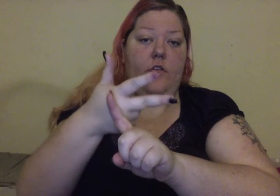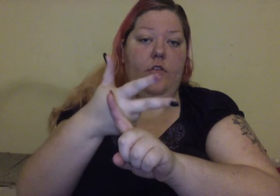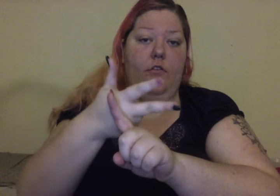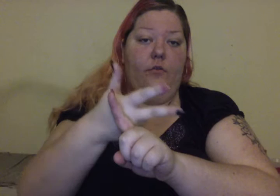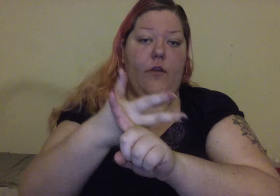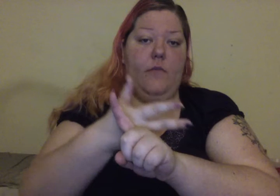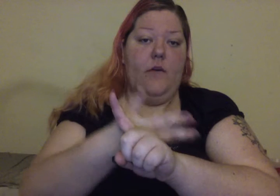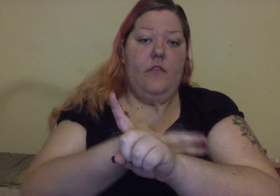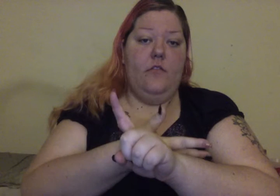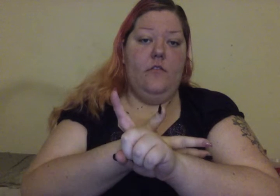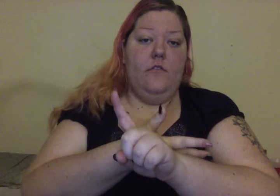3 month,